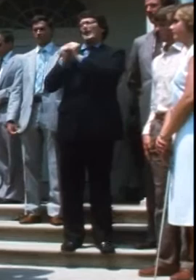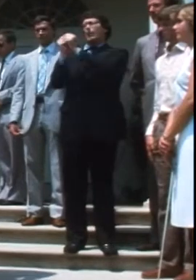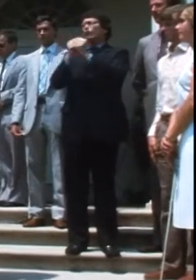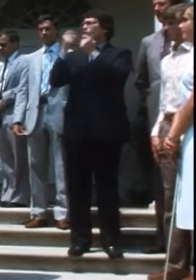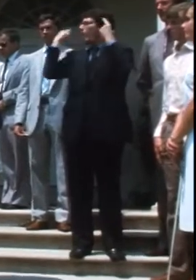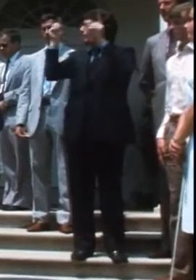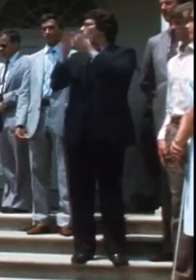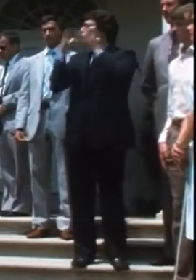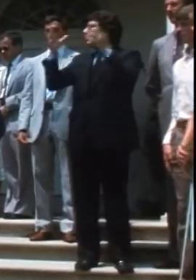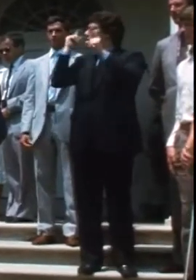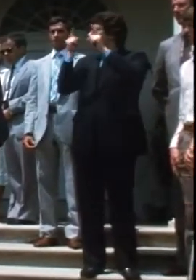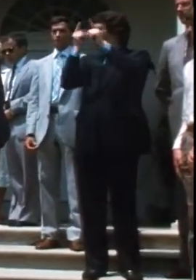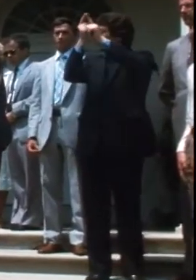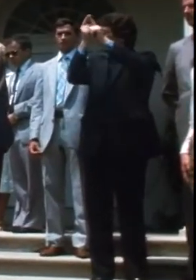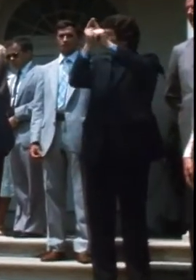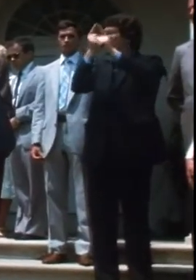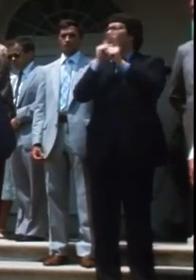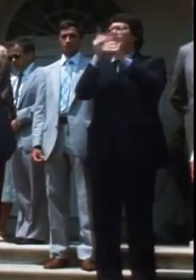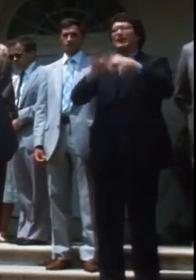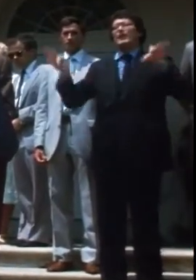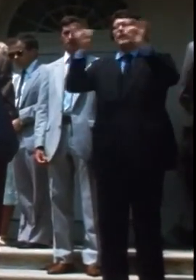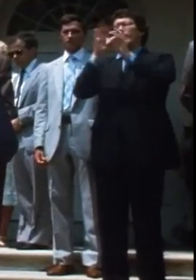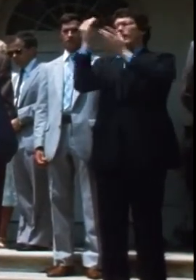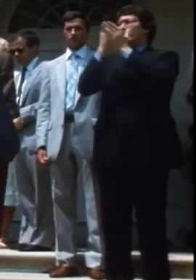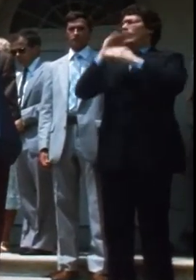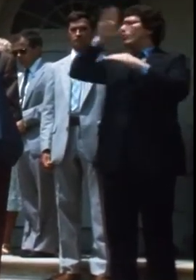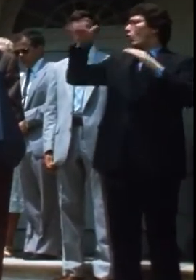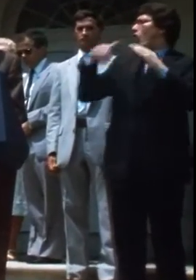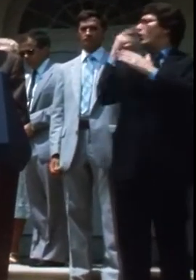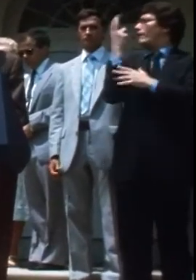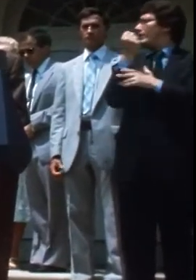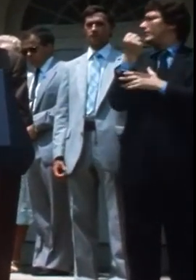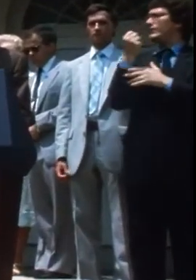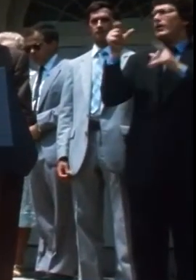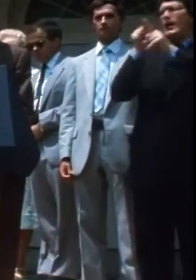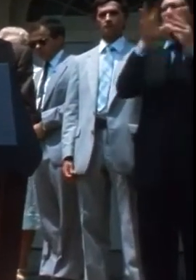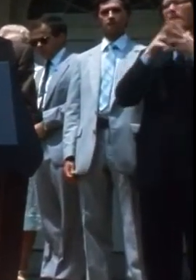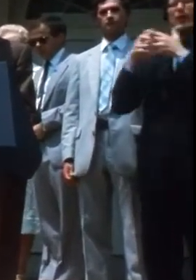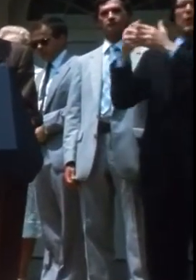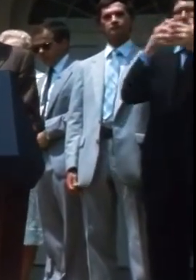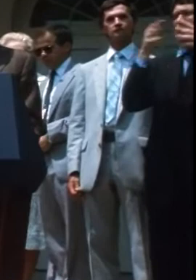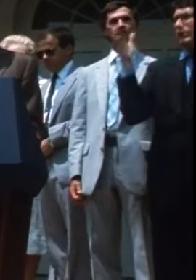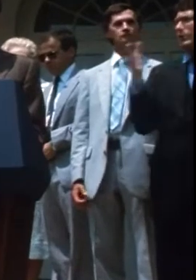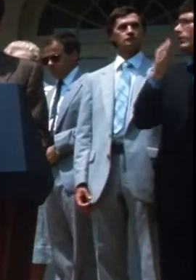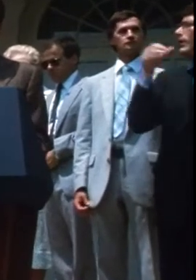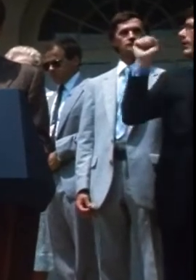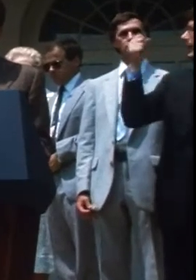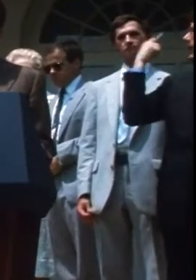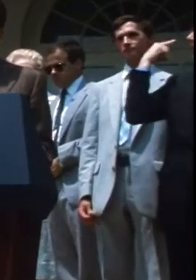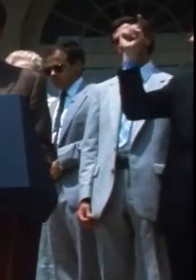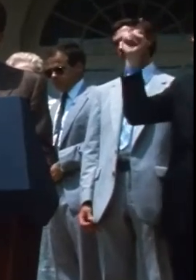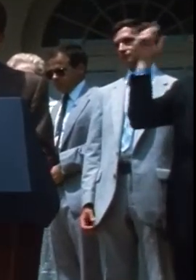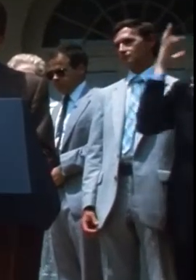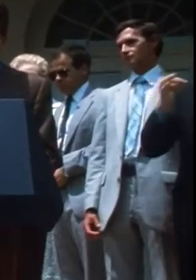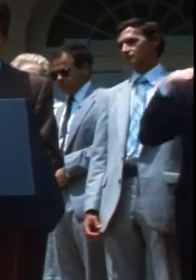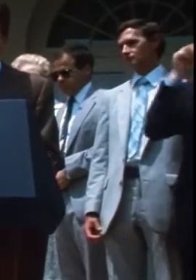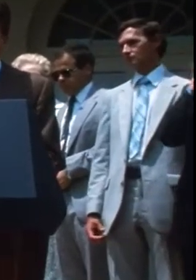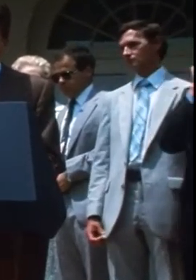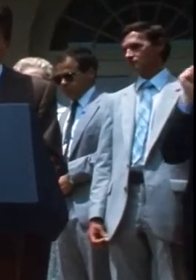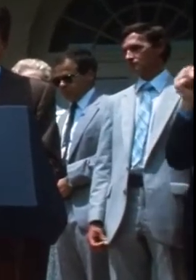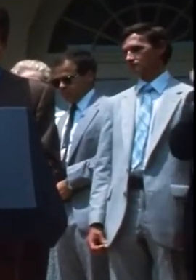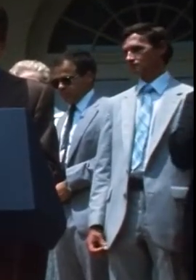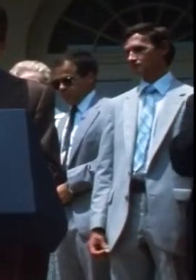accomplish a great goal, is a significant lesson on what all of us as Americans can accomplish if we work